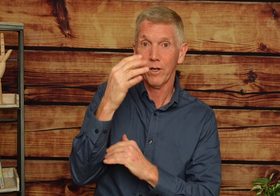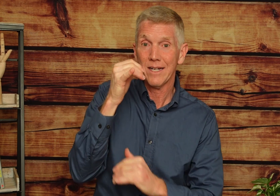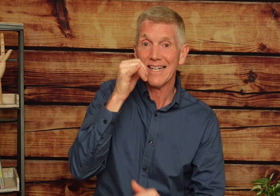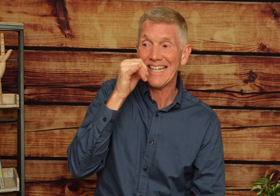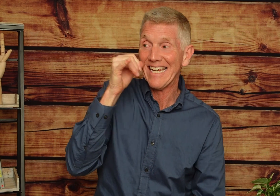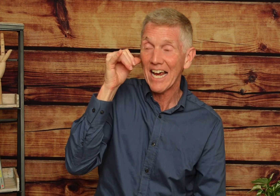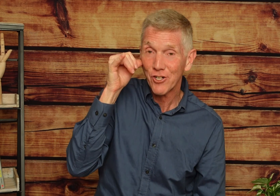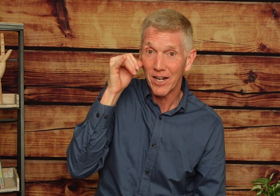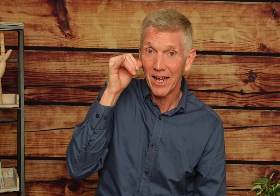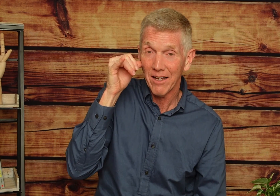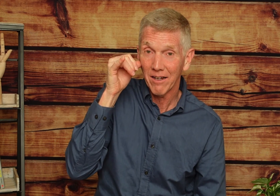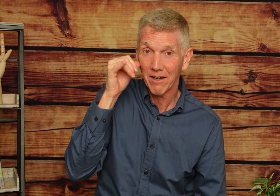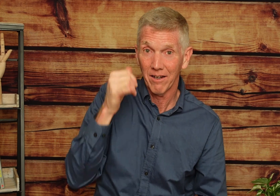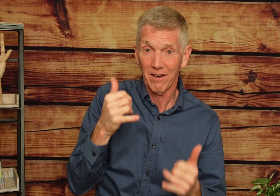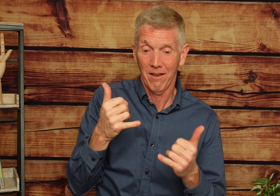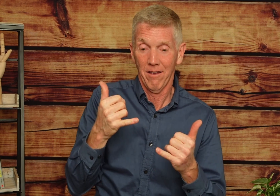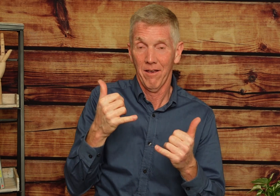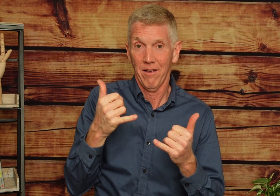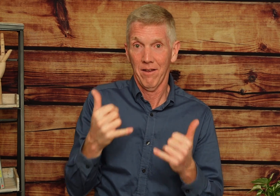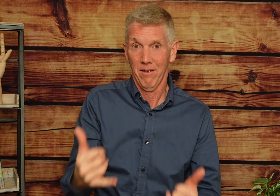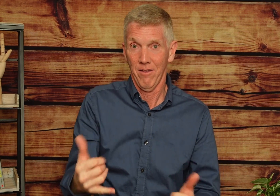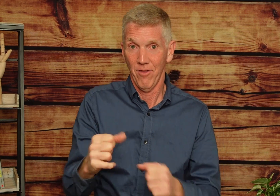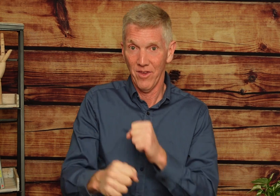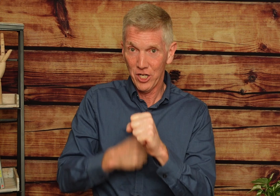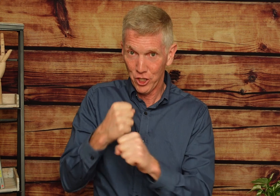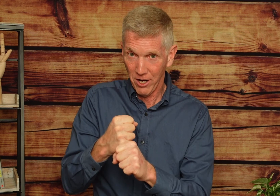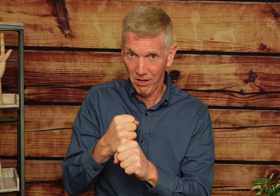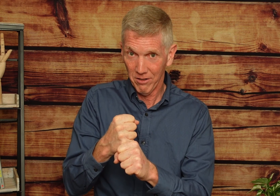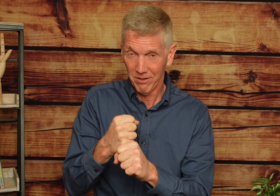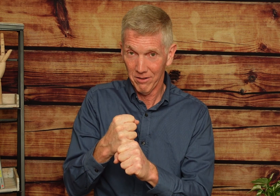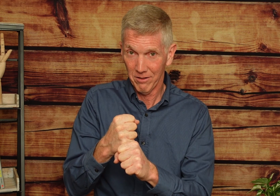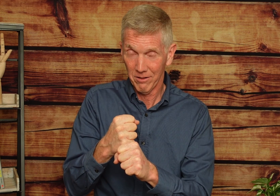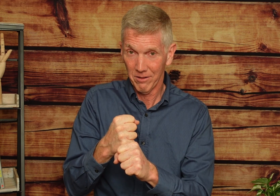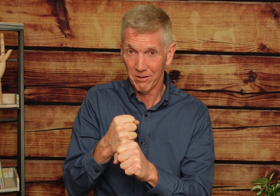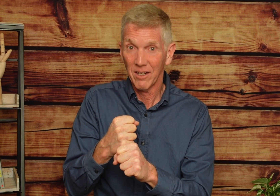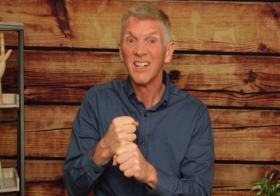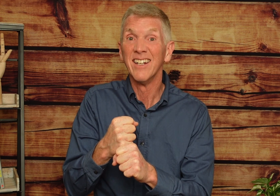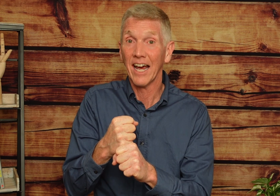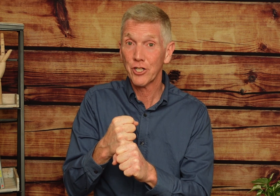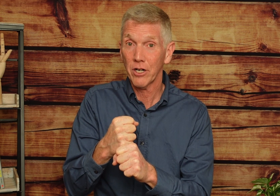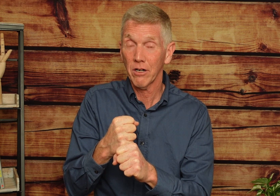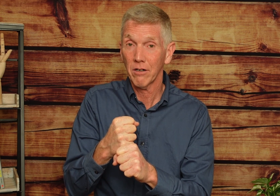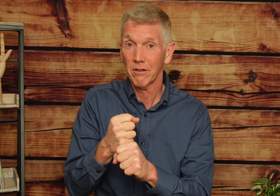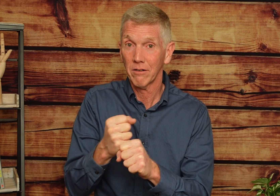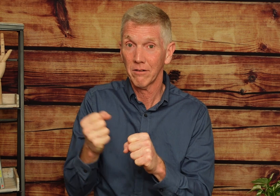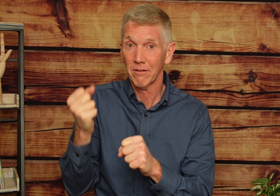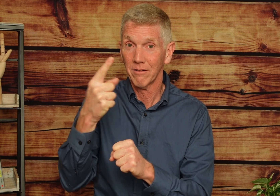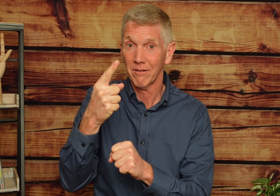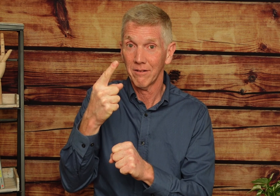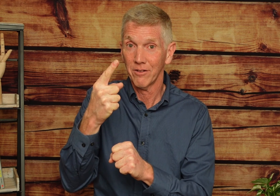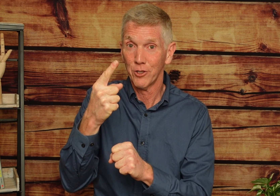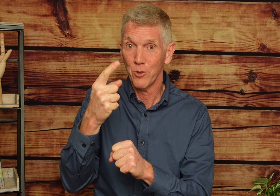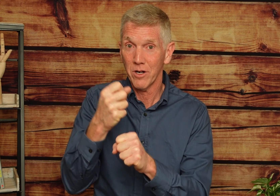morning, yesterday, this year, next year, 2